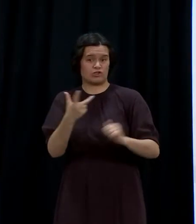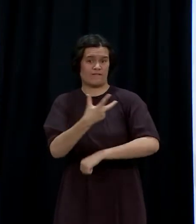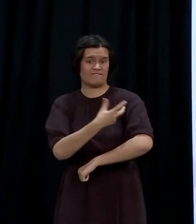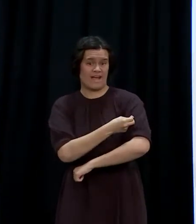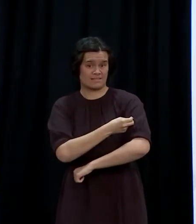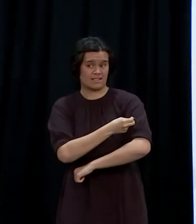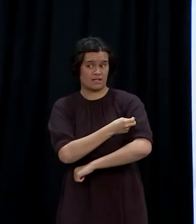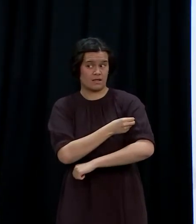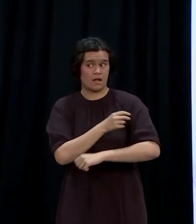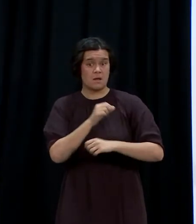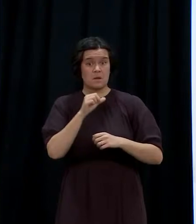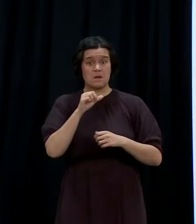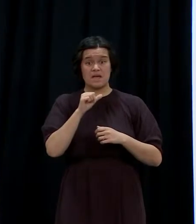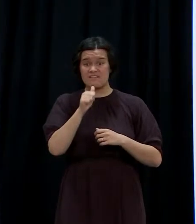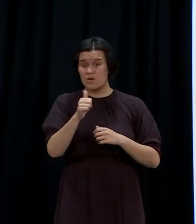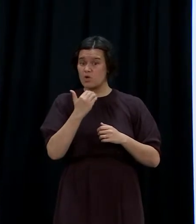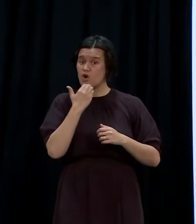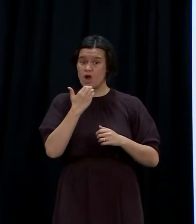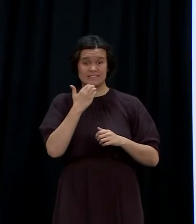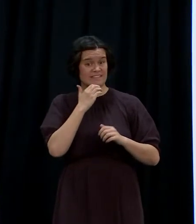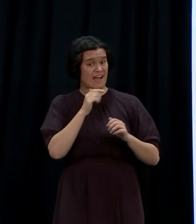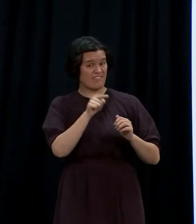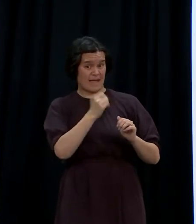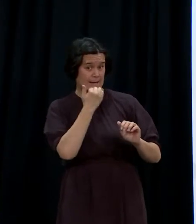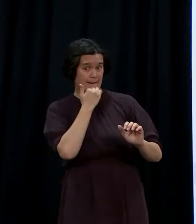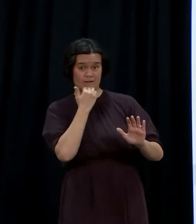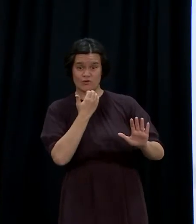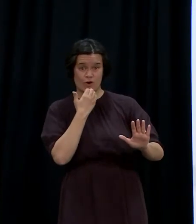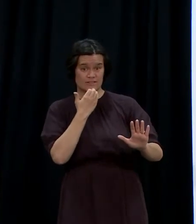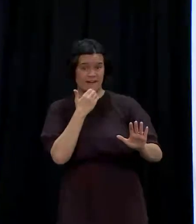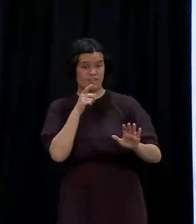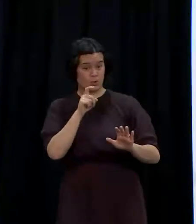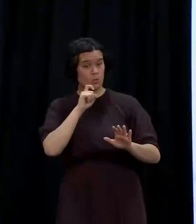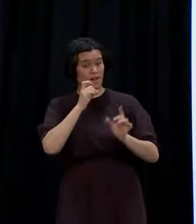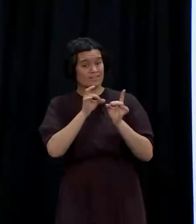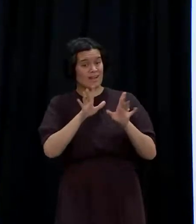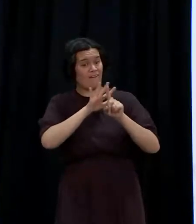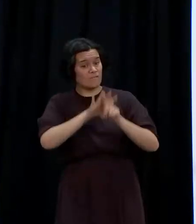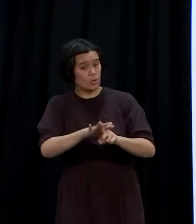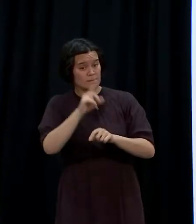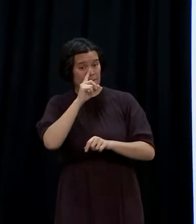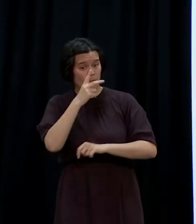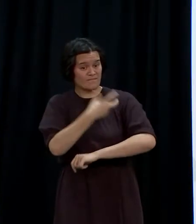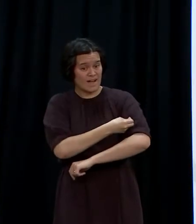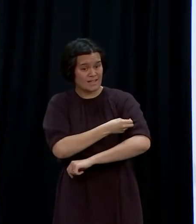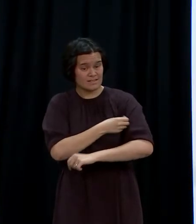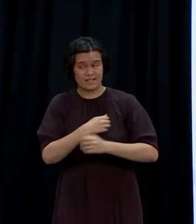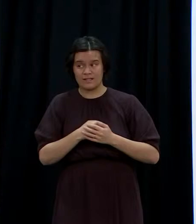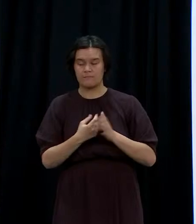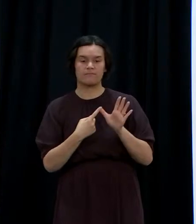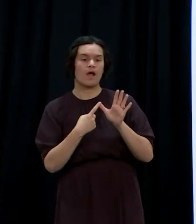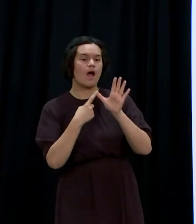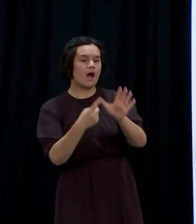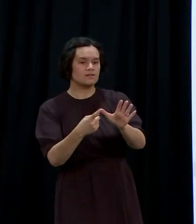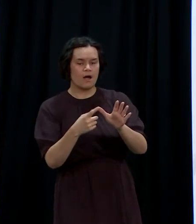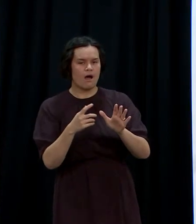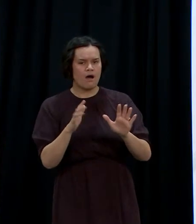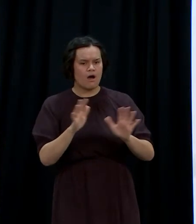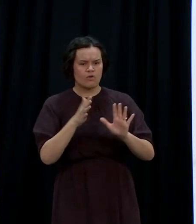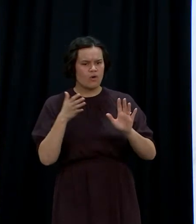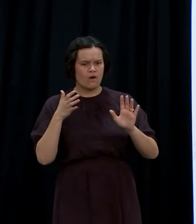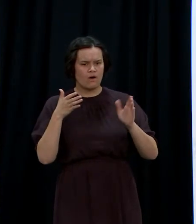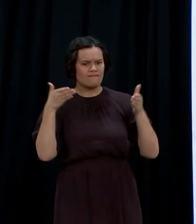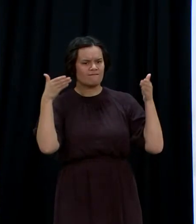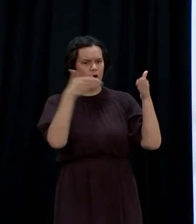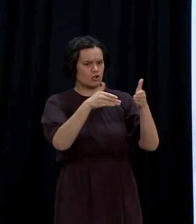in mandatory vaccination? I don't think it's about a particular percentage at this stage. We're really optimistic and